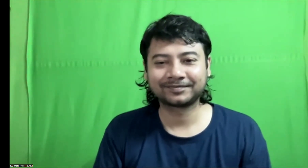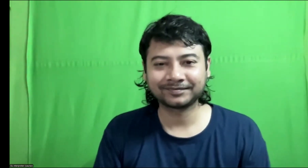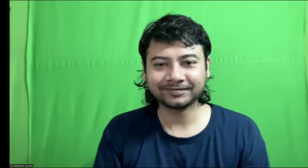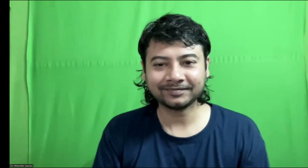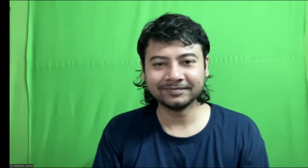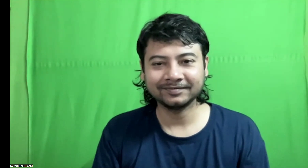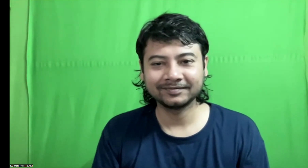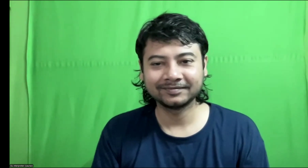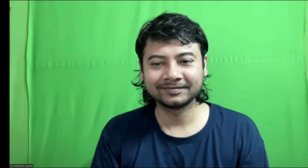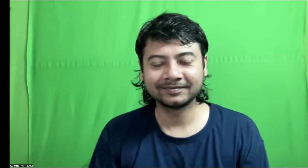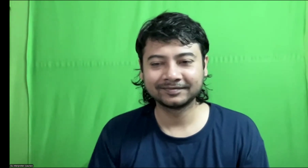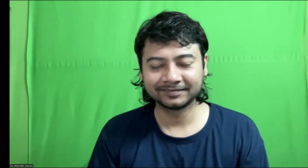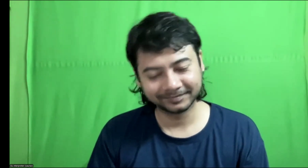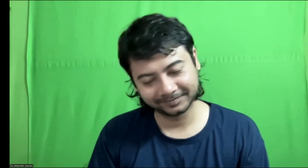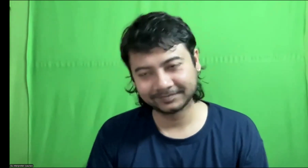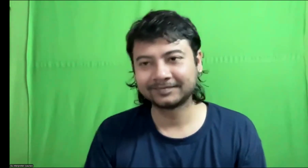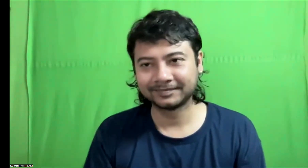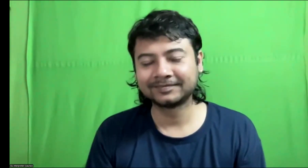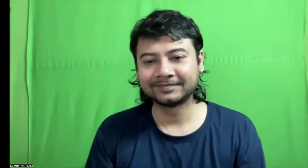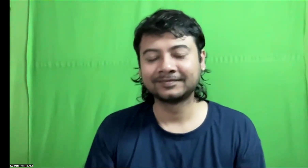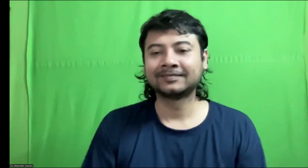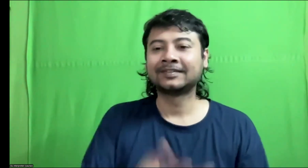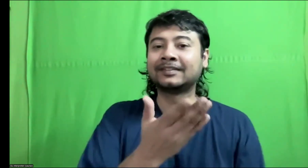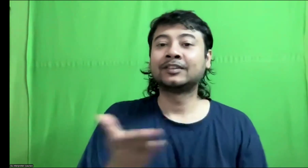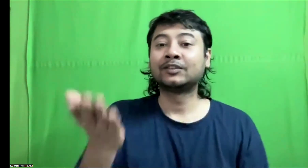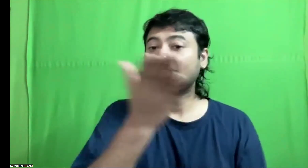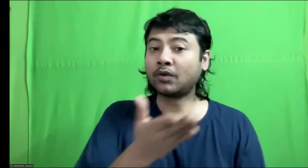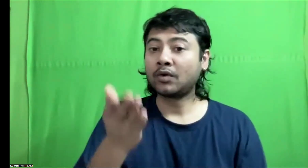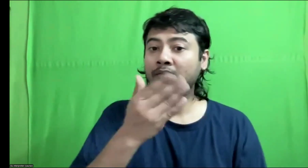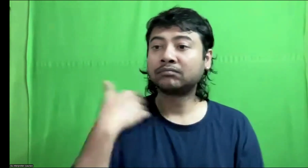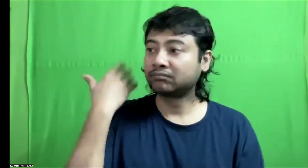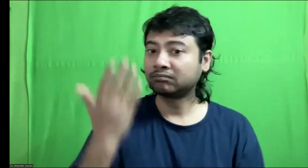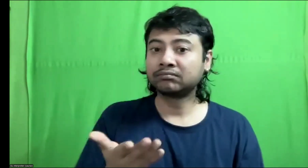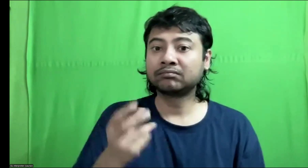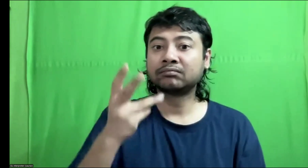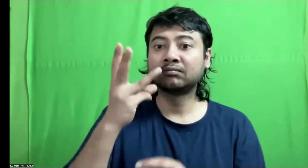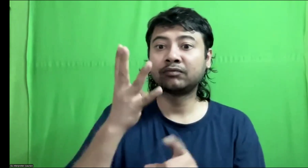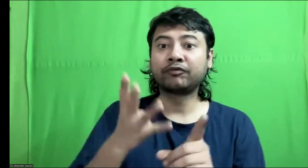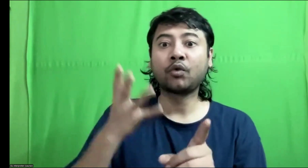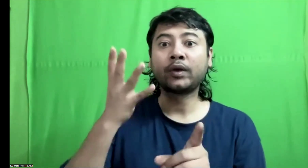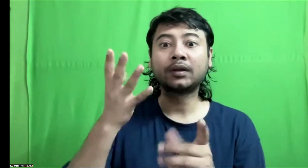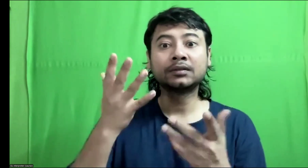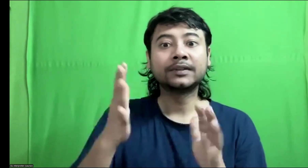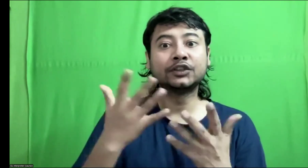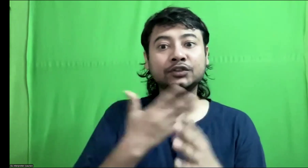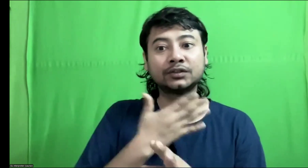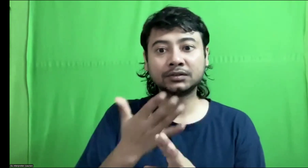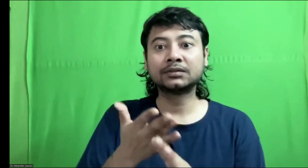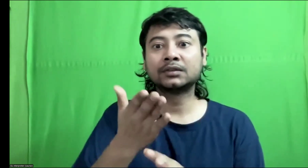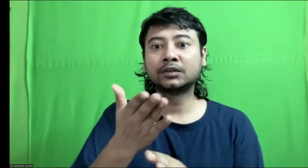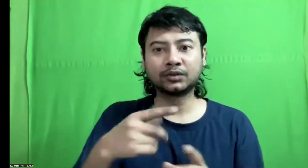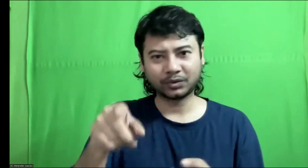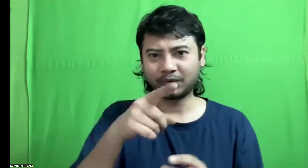So this year, since now you all are very, very senior people, you are not newcomers. You already know, you